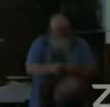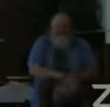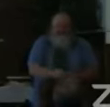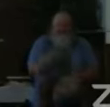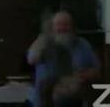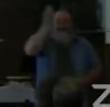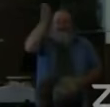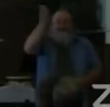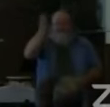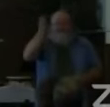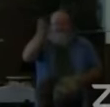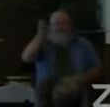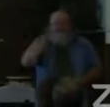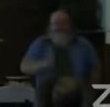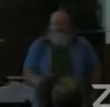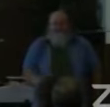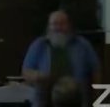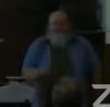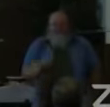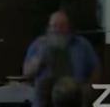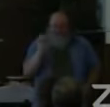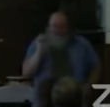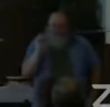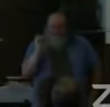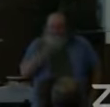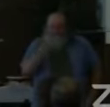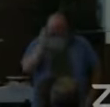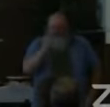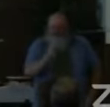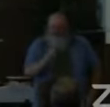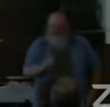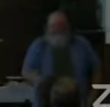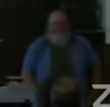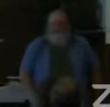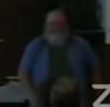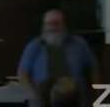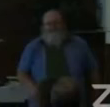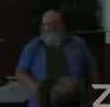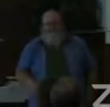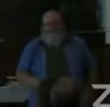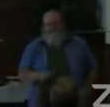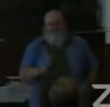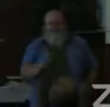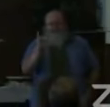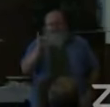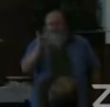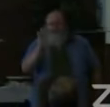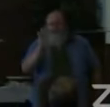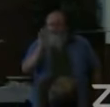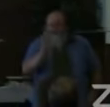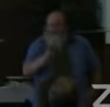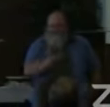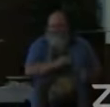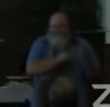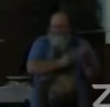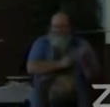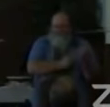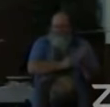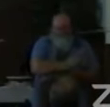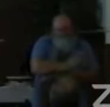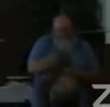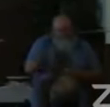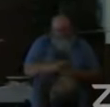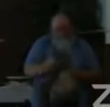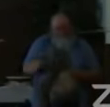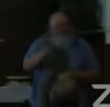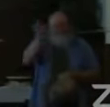have needs. And the other thing I didn't highlight is the last several words. By the power of the Holy Spirit.